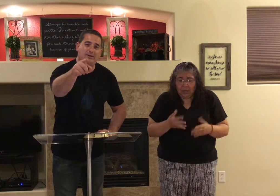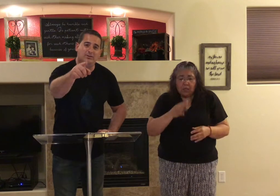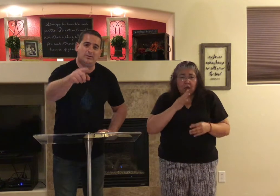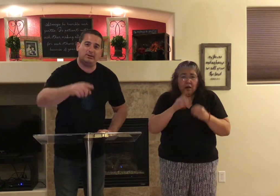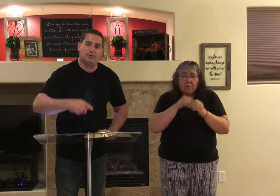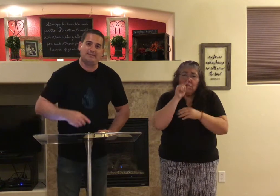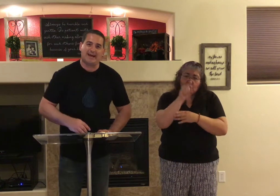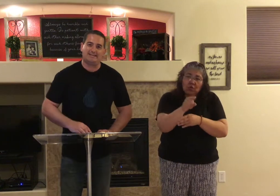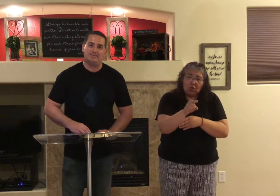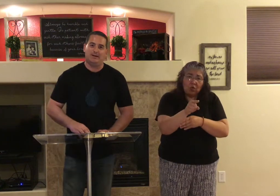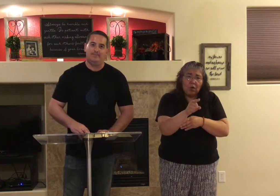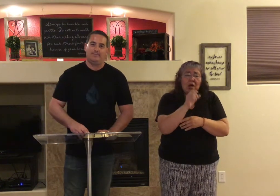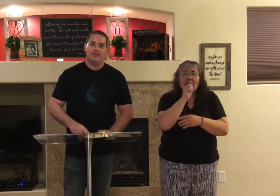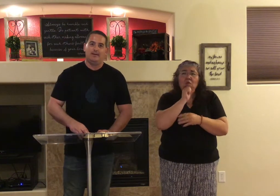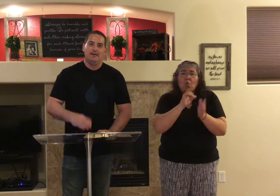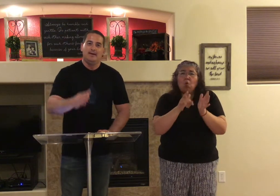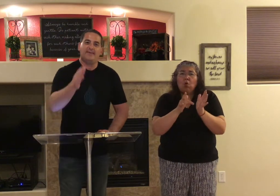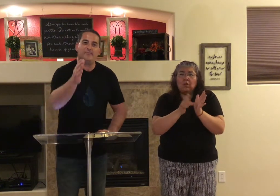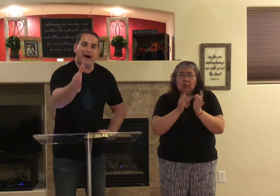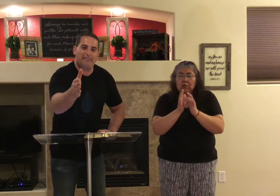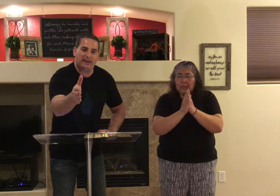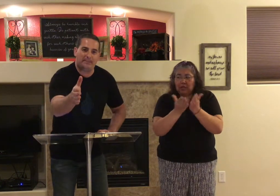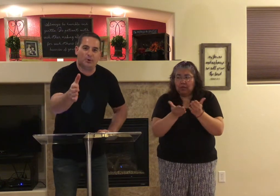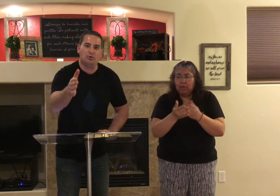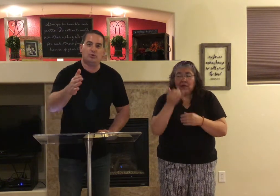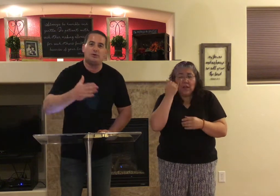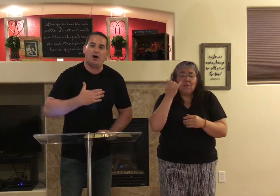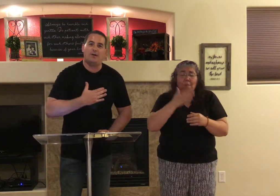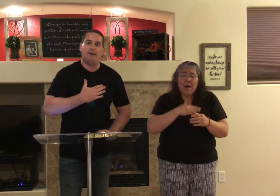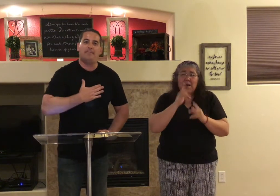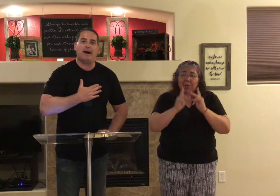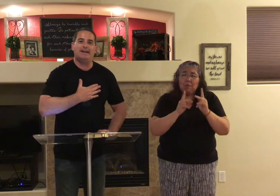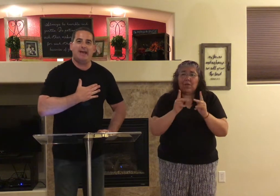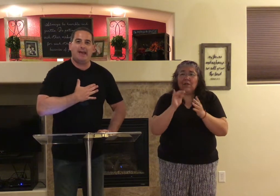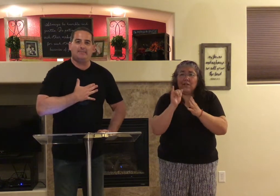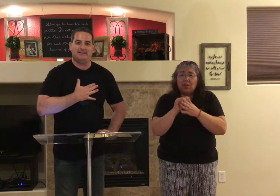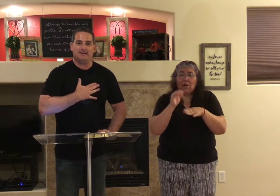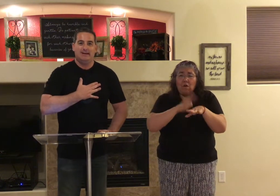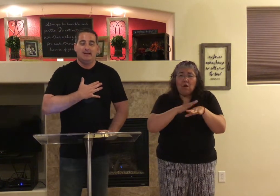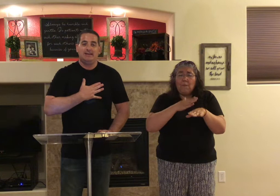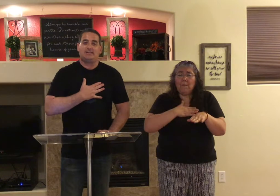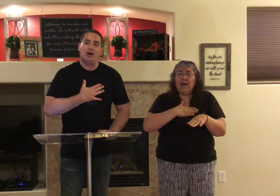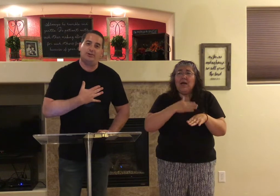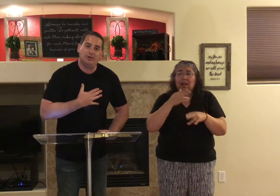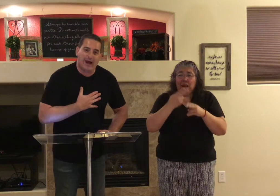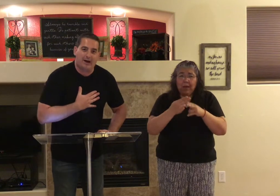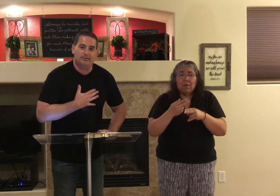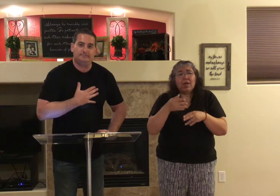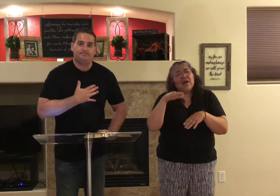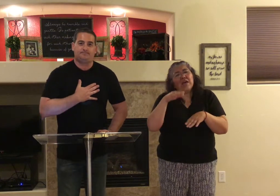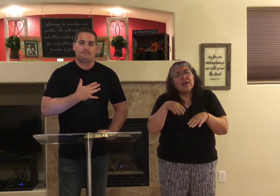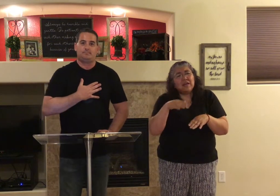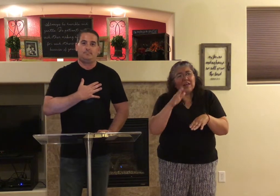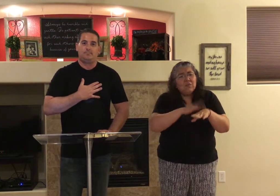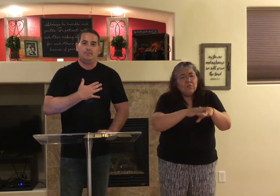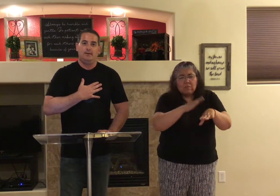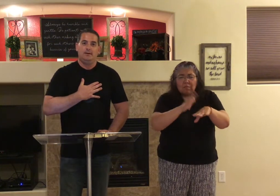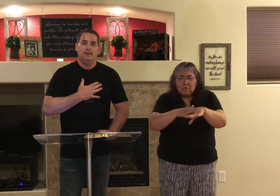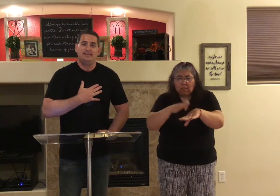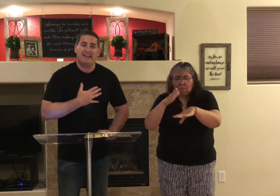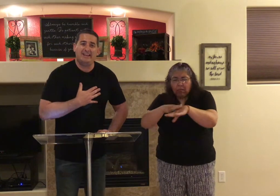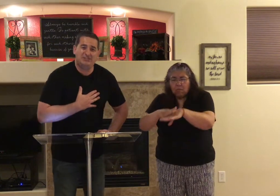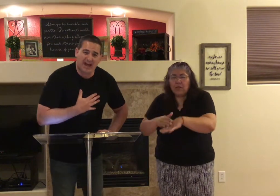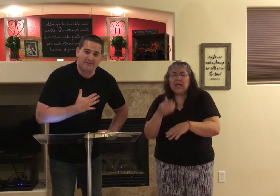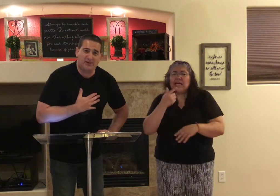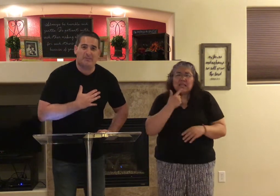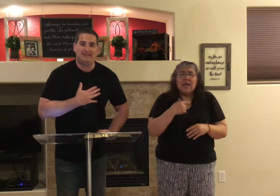talking about you in the Old Testament. If my people who are called by my name, listen, he's calling you out.